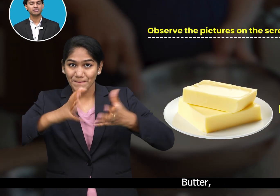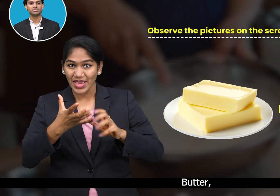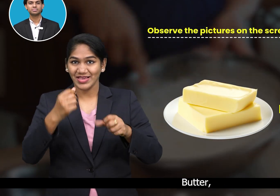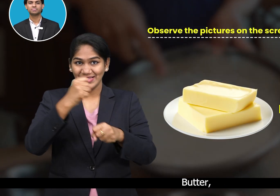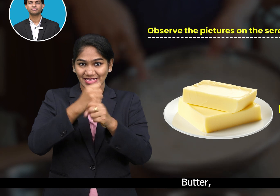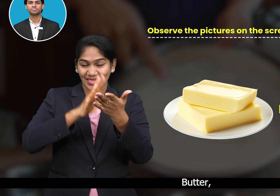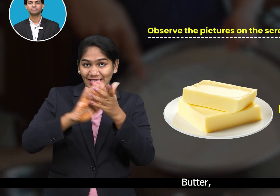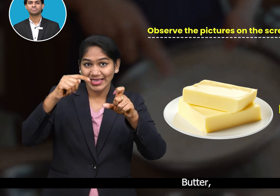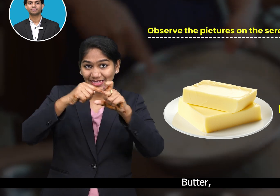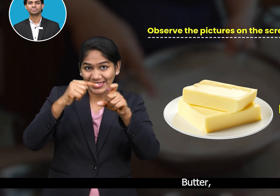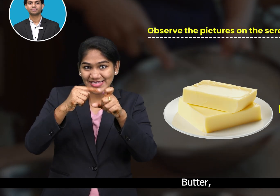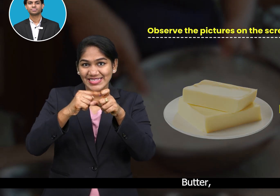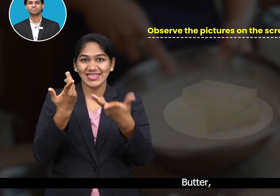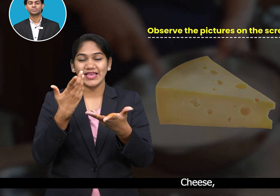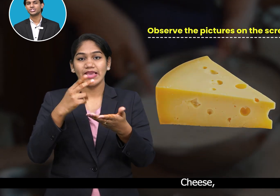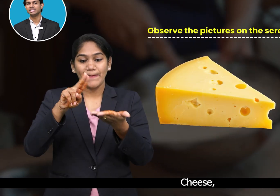butter,